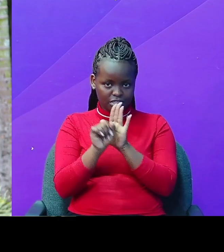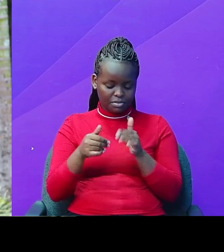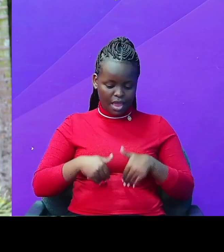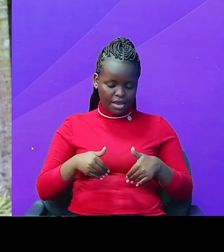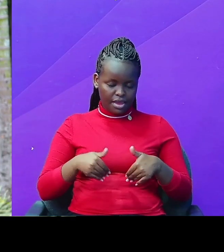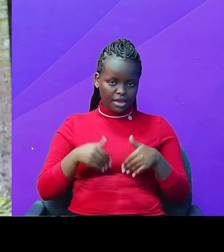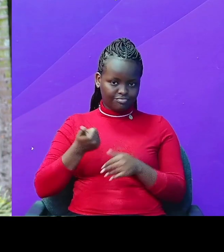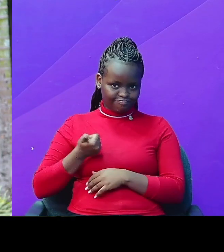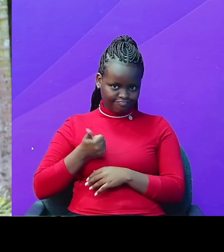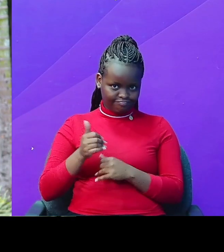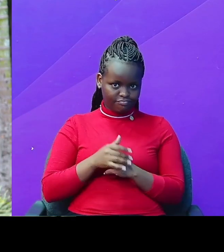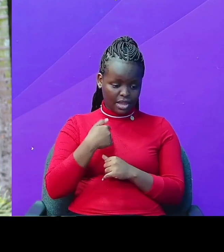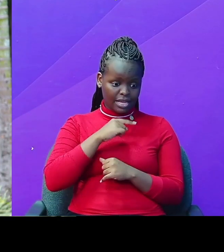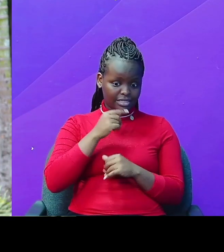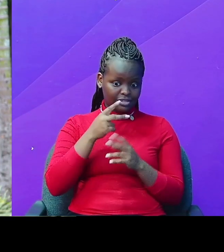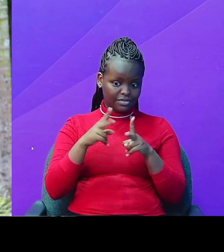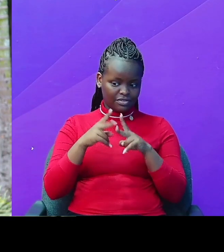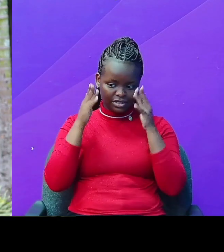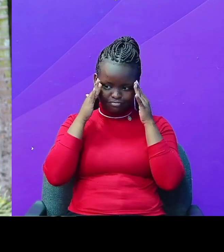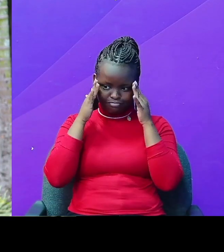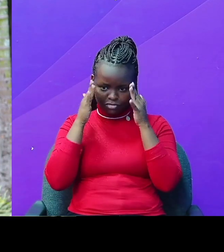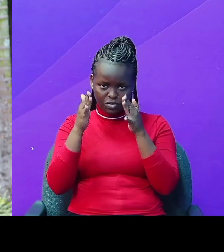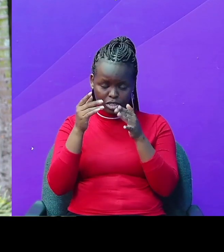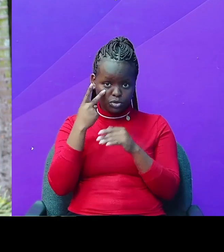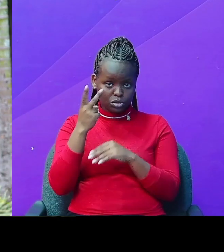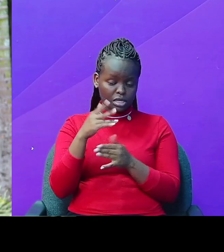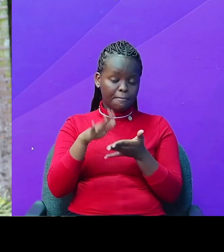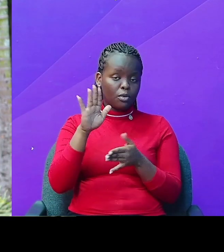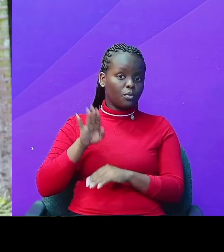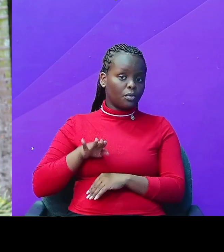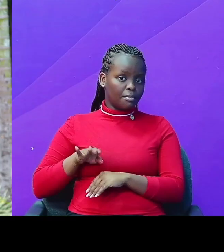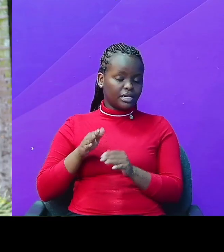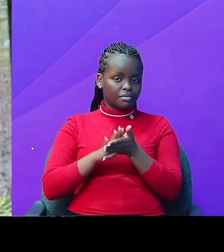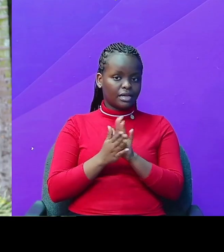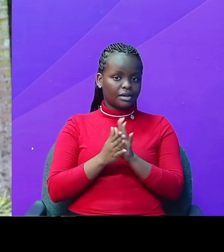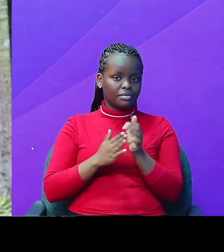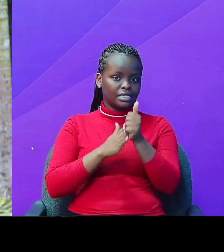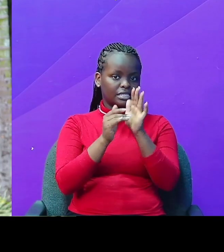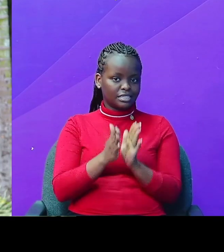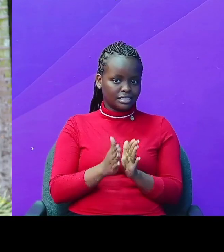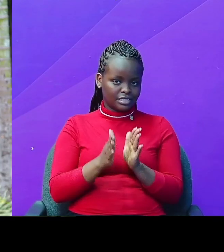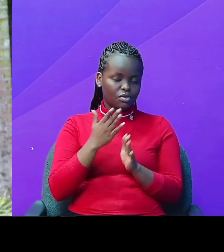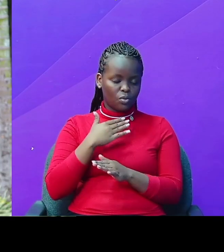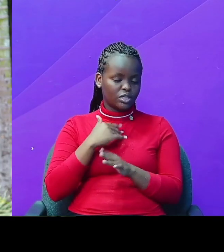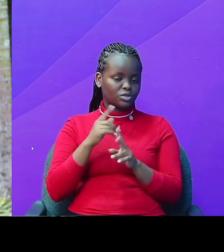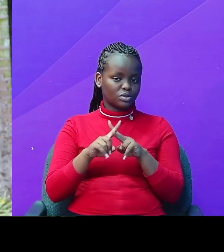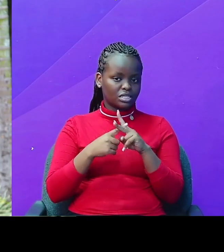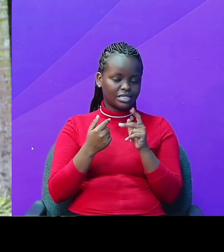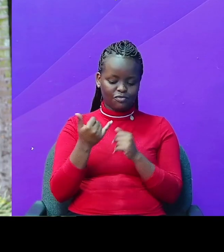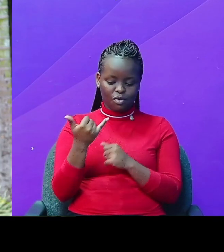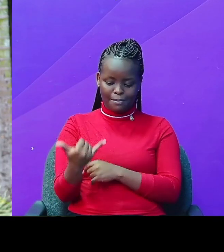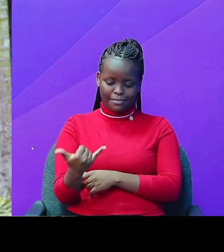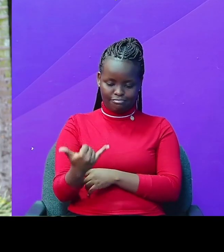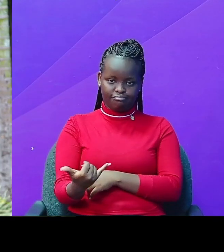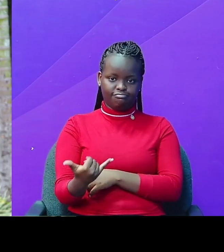are really keen to see a lot more women to be leaders, and I think we want to start it from very young